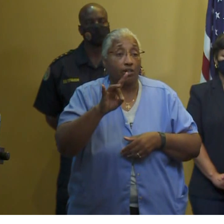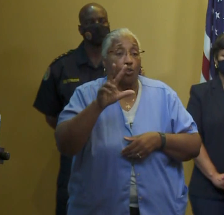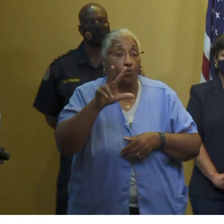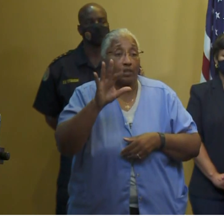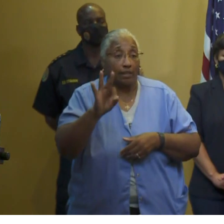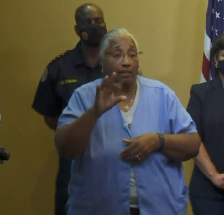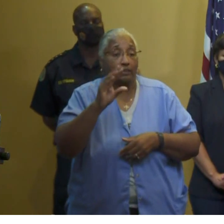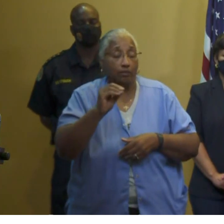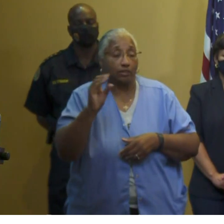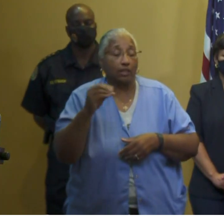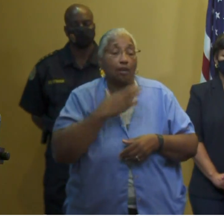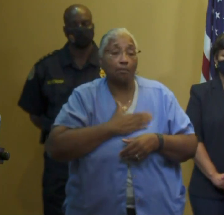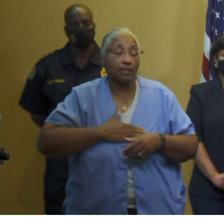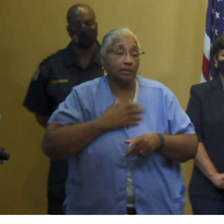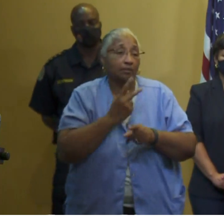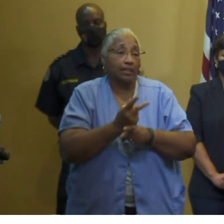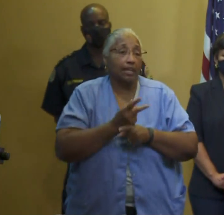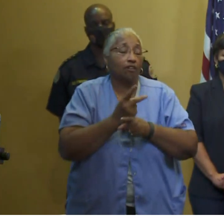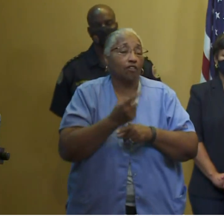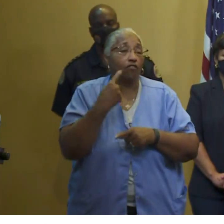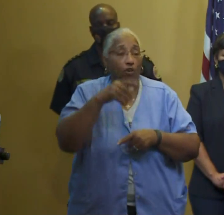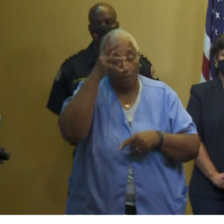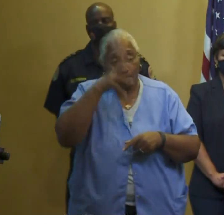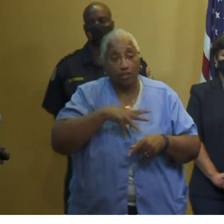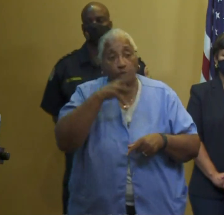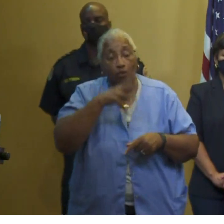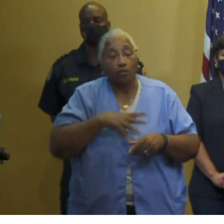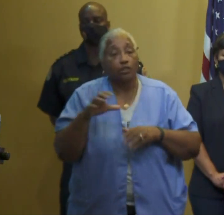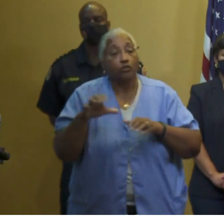504-248-3900. Please watch out for the men and women doing the important work